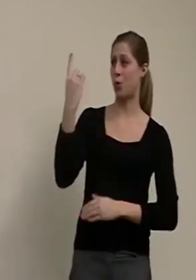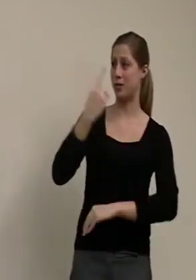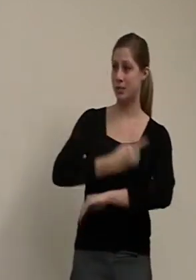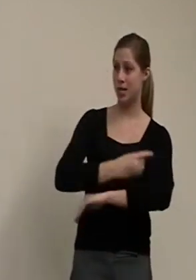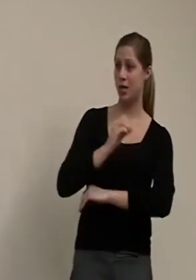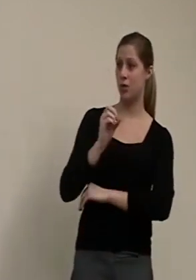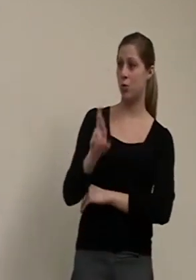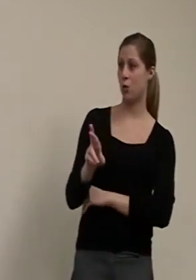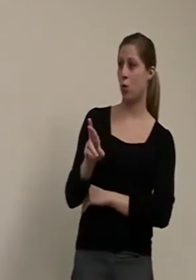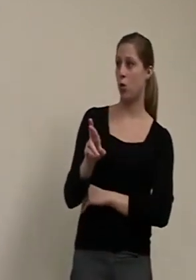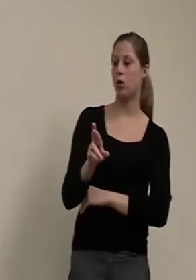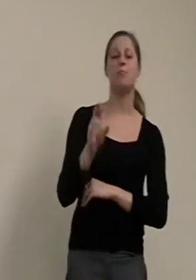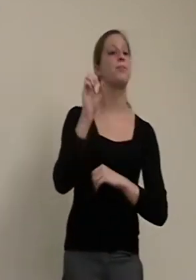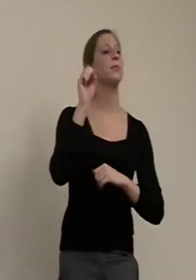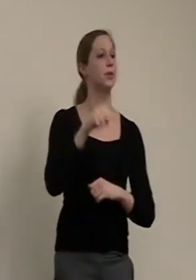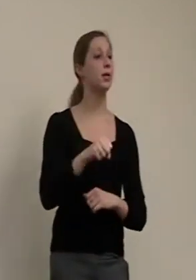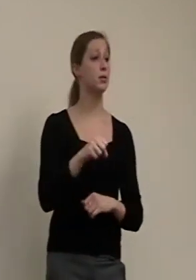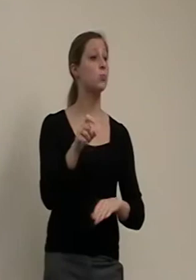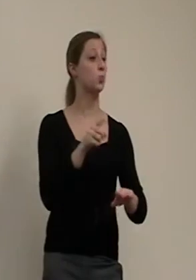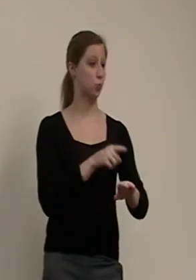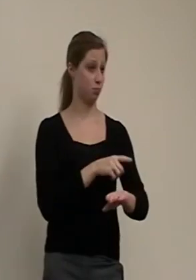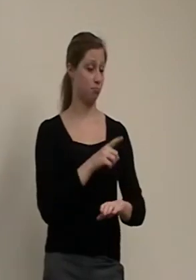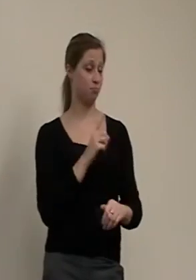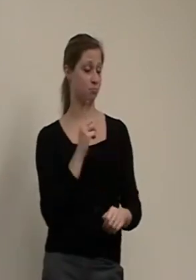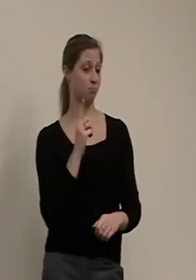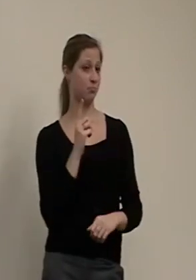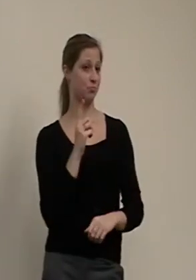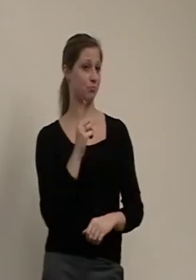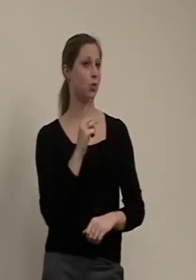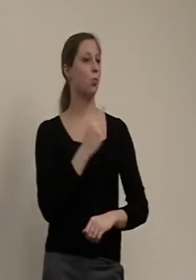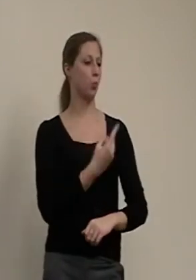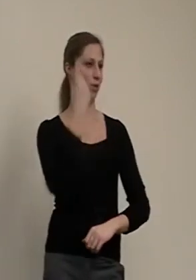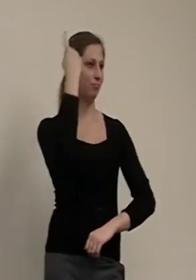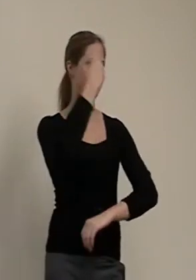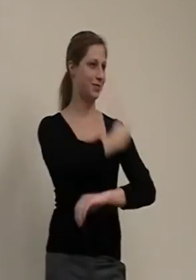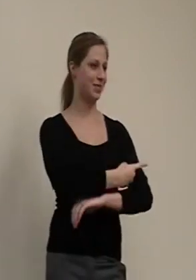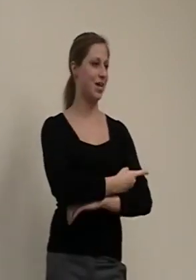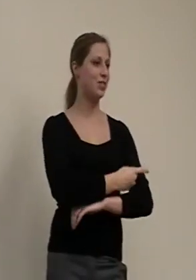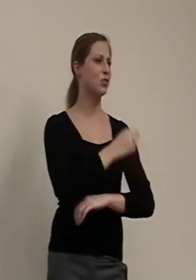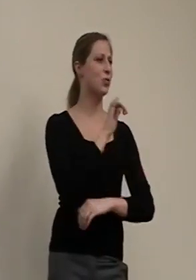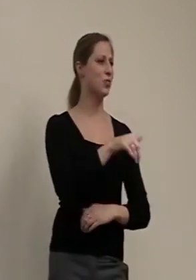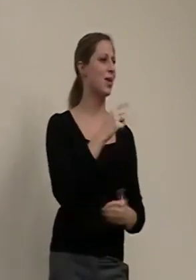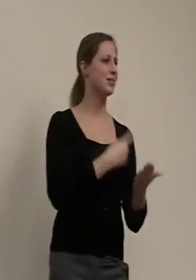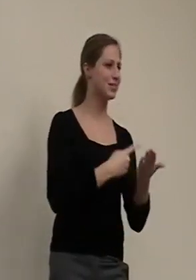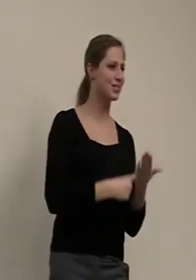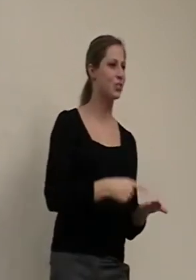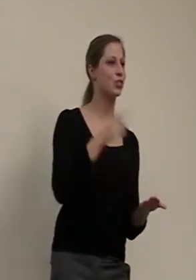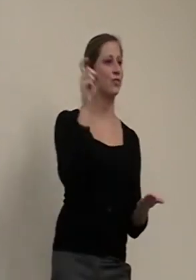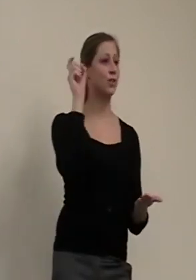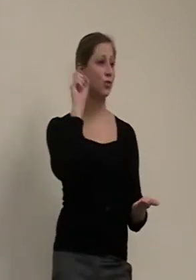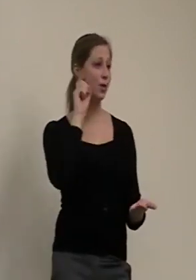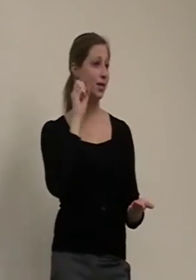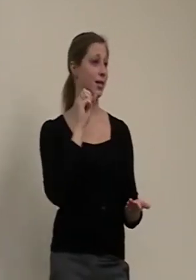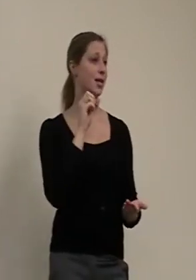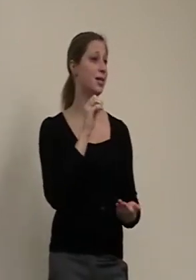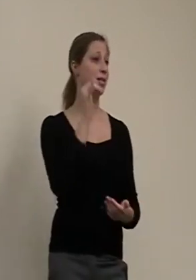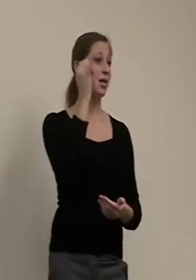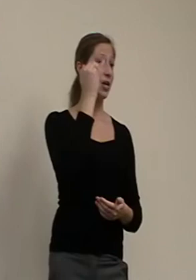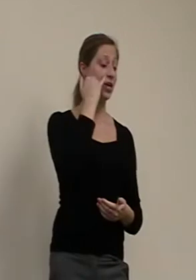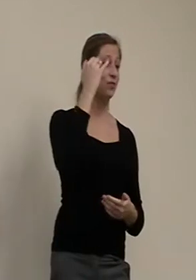and a discussion of hearing aids if the person is a candidate and if we don't have any barriers